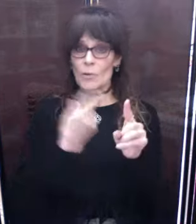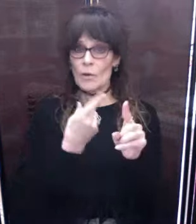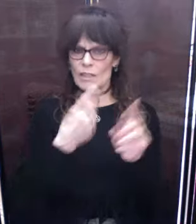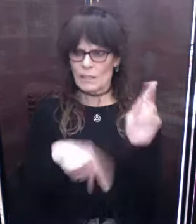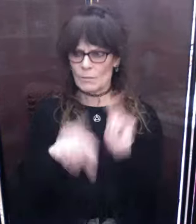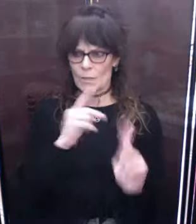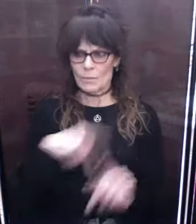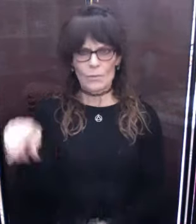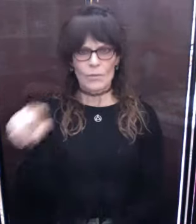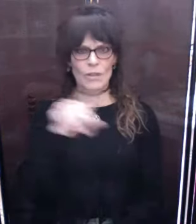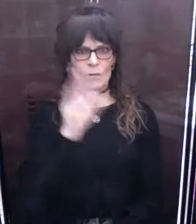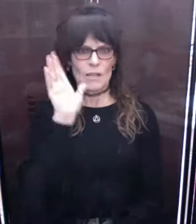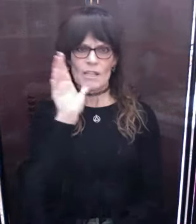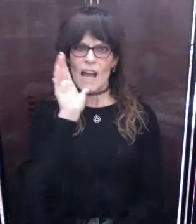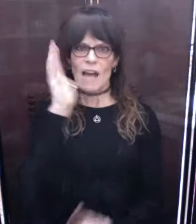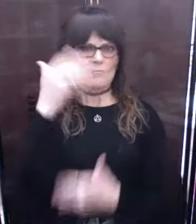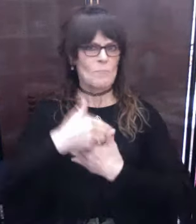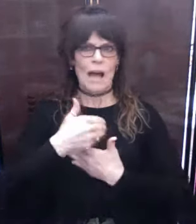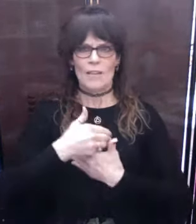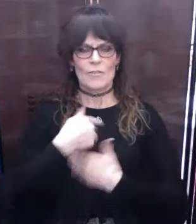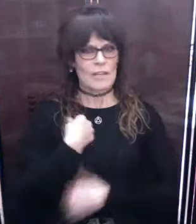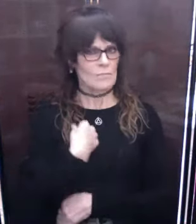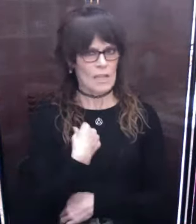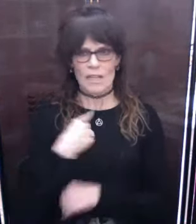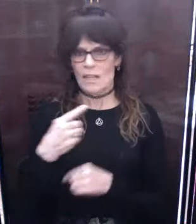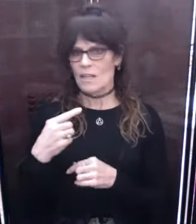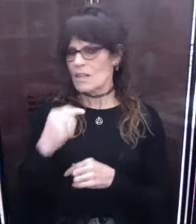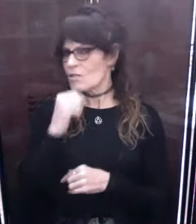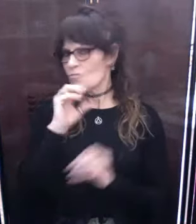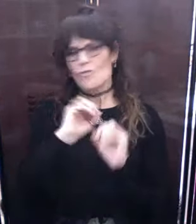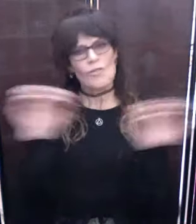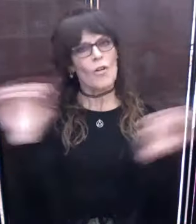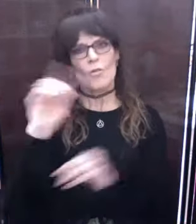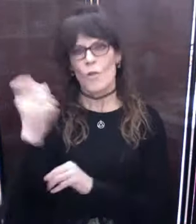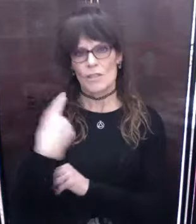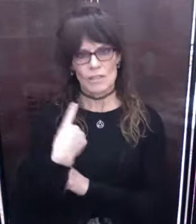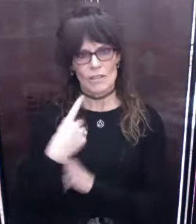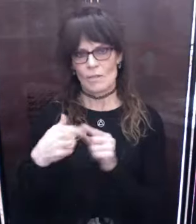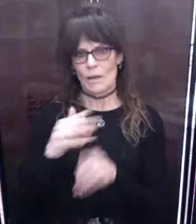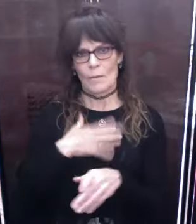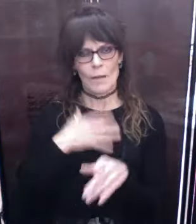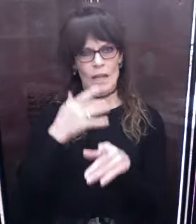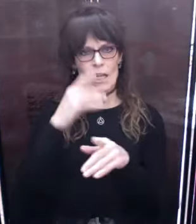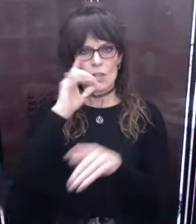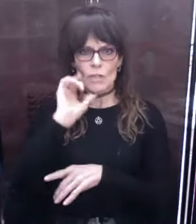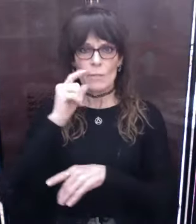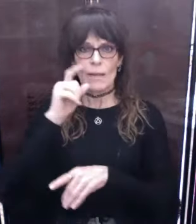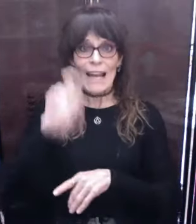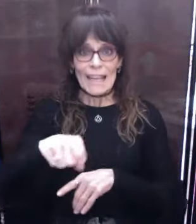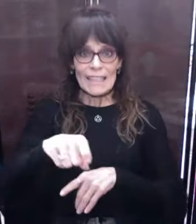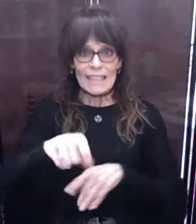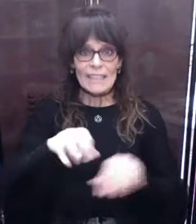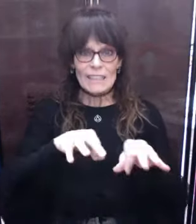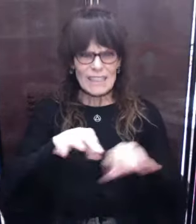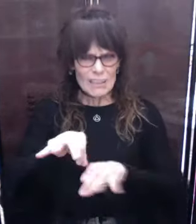longer bothering to ask me any questions about my drinking, I needed to explain myself to me. And when I look back at, well, why